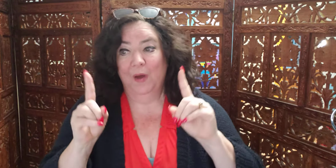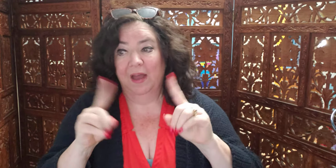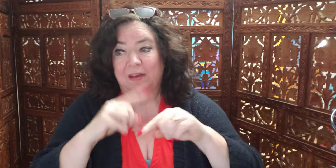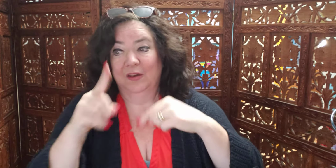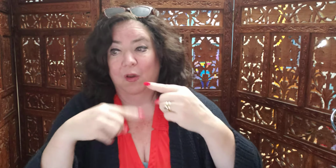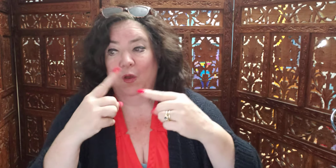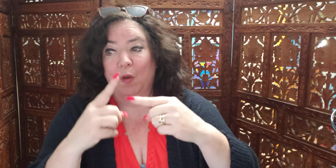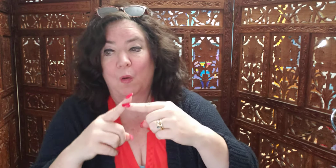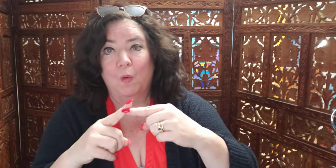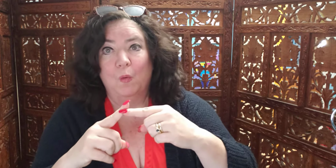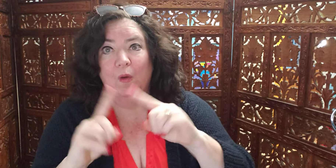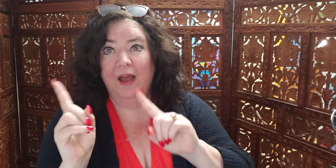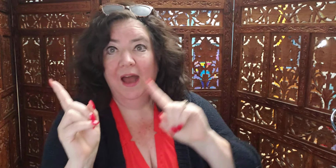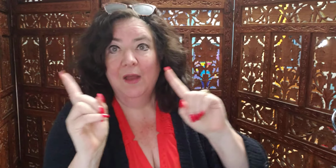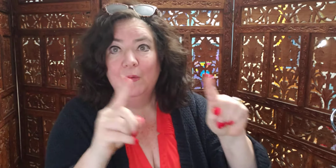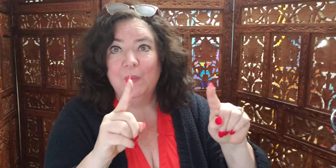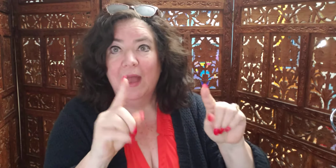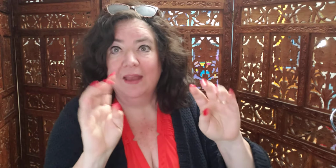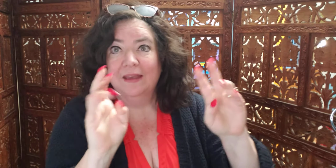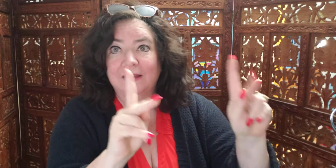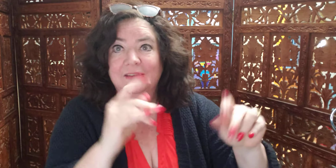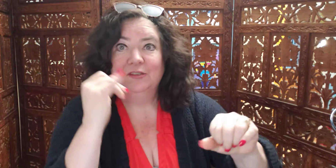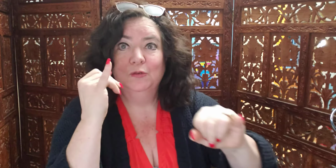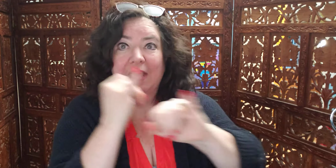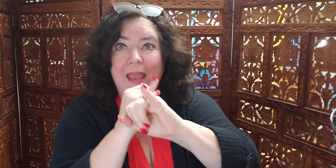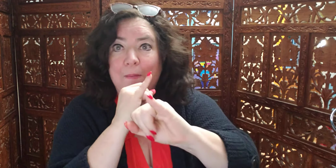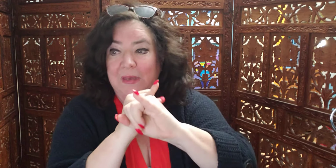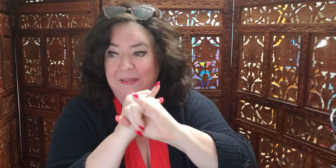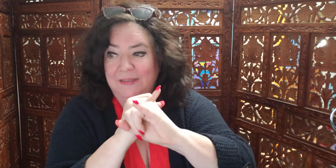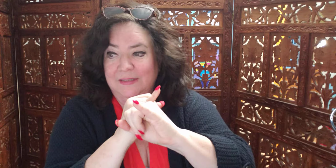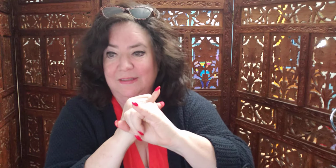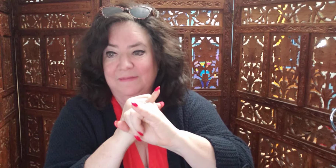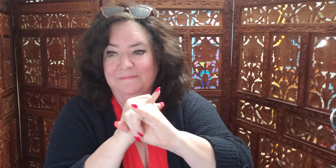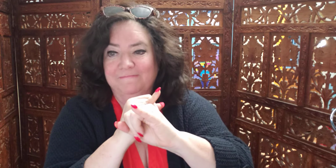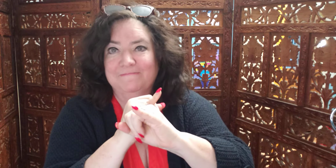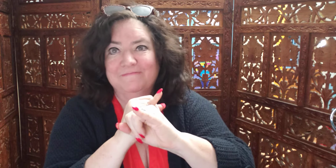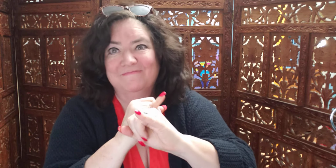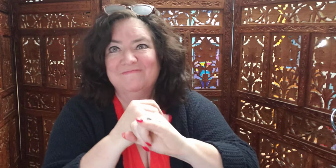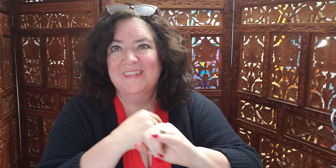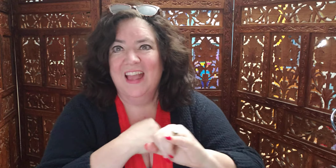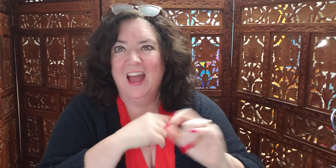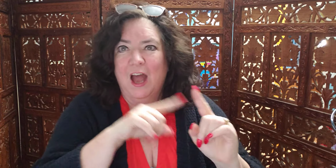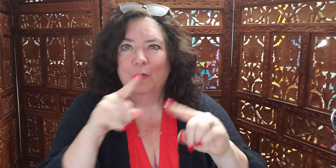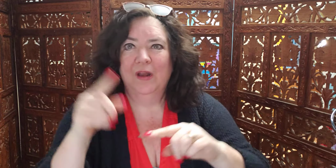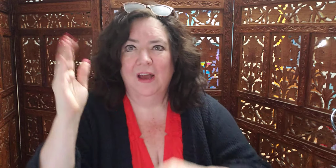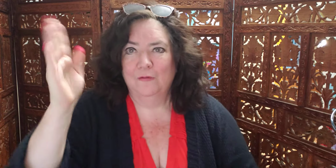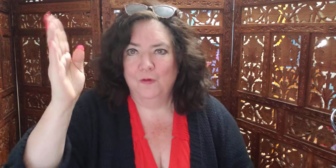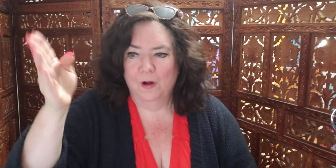But when I went back to campus, I went on a forum.